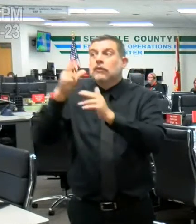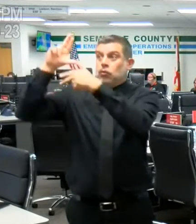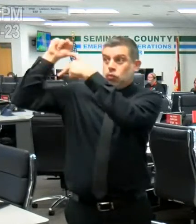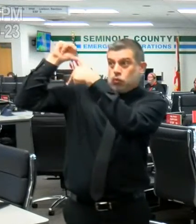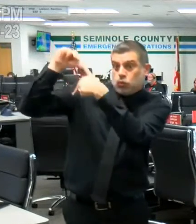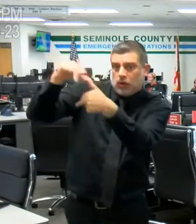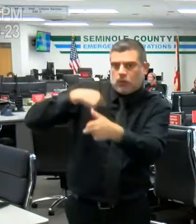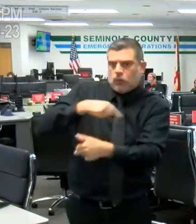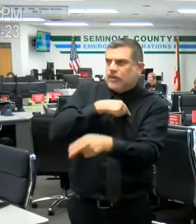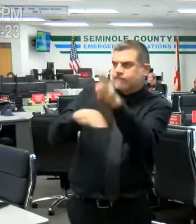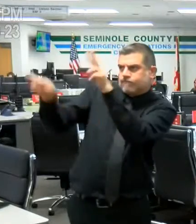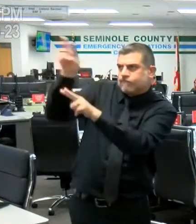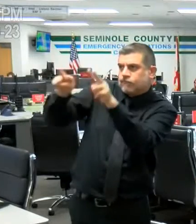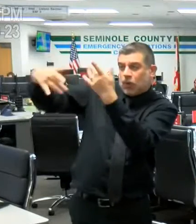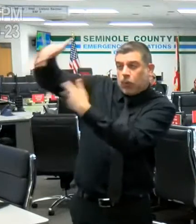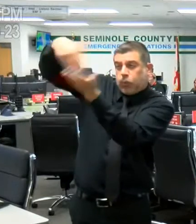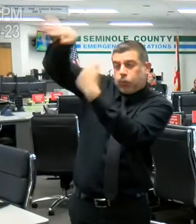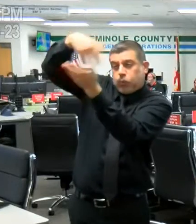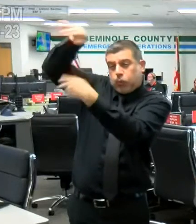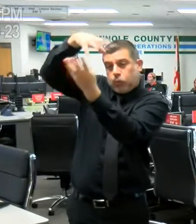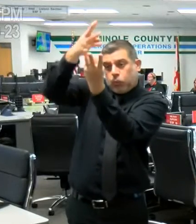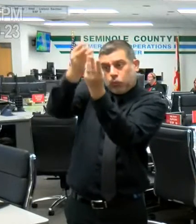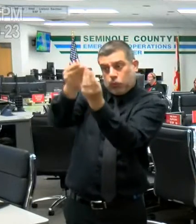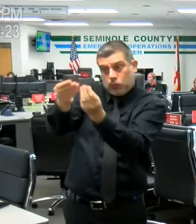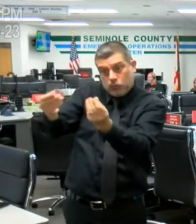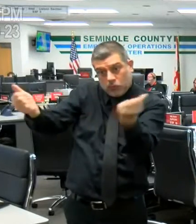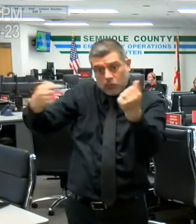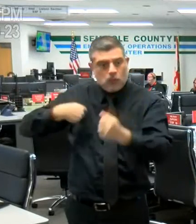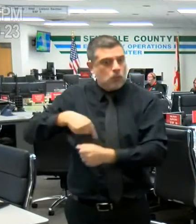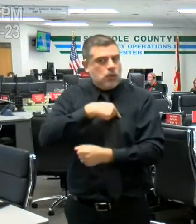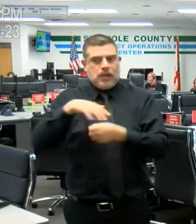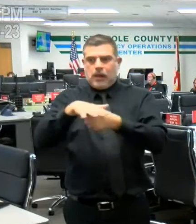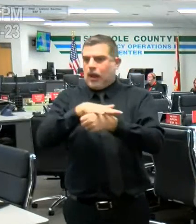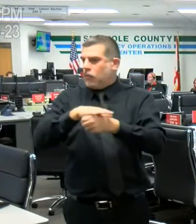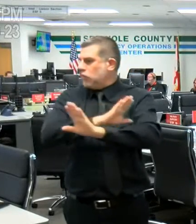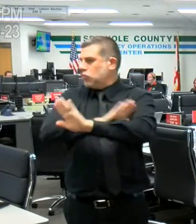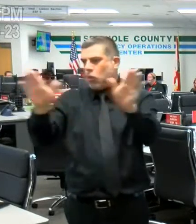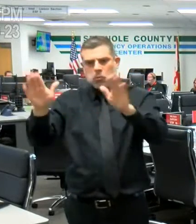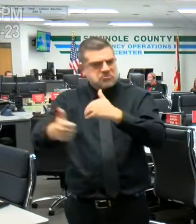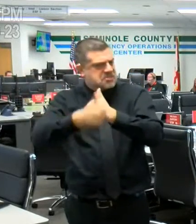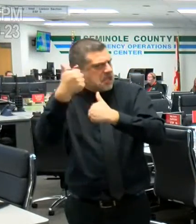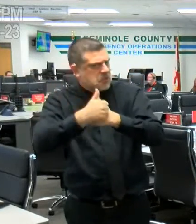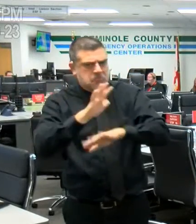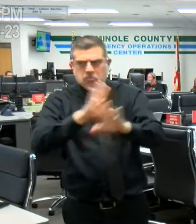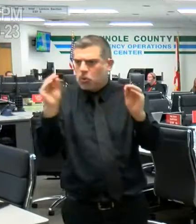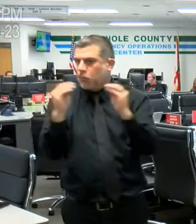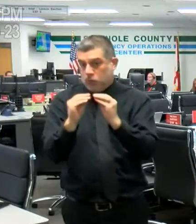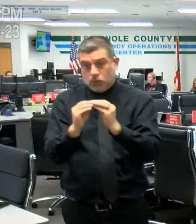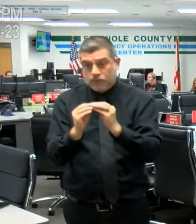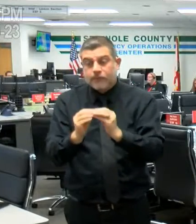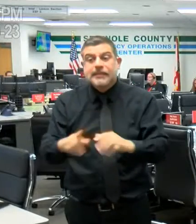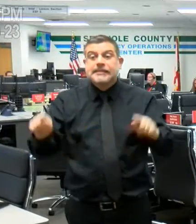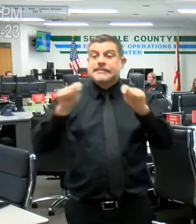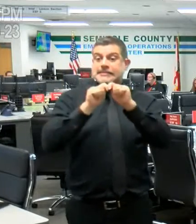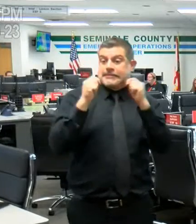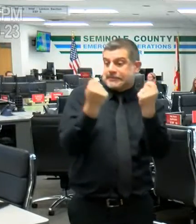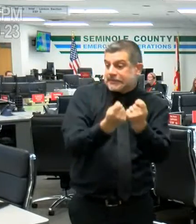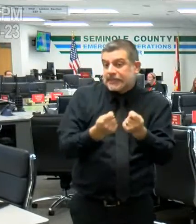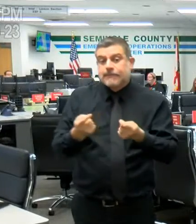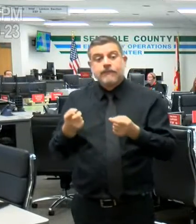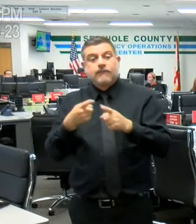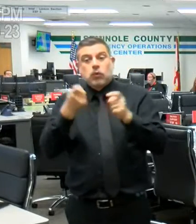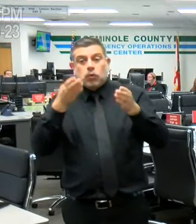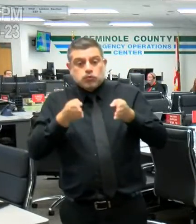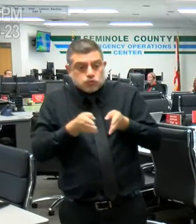clearly passes by the area and there is no additional threat. Ride-out teams from roads, tree trimming, traffic,